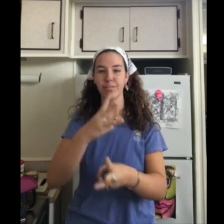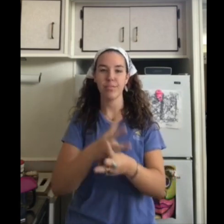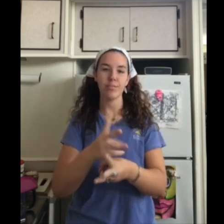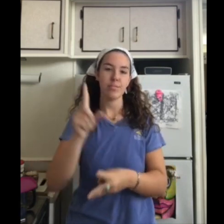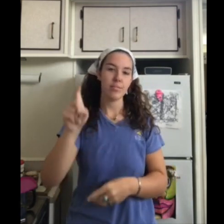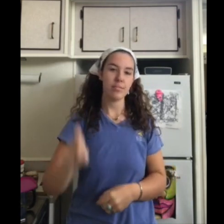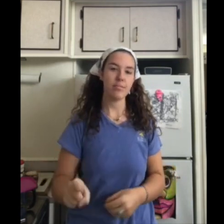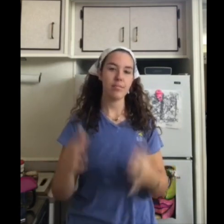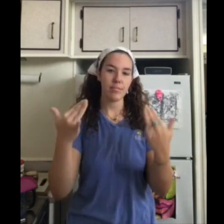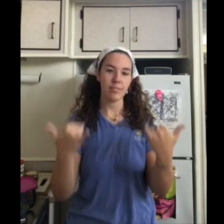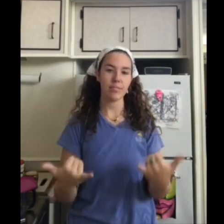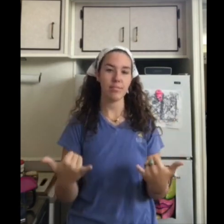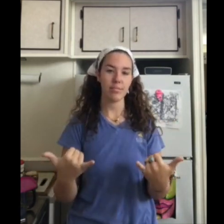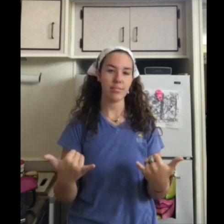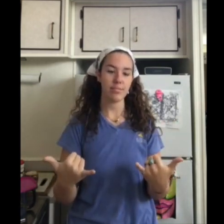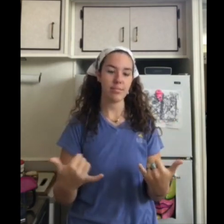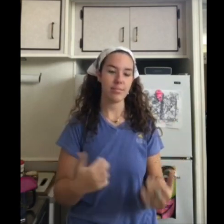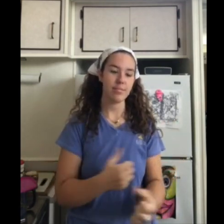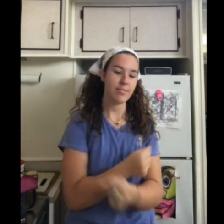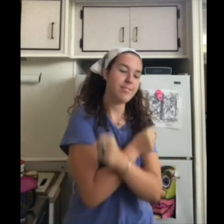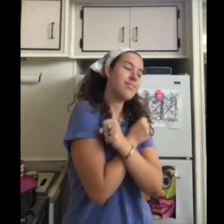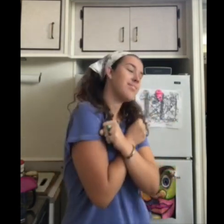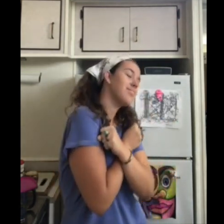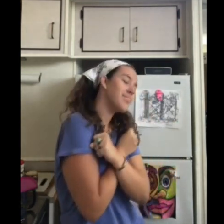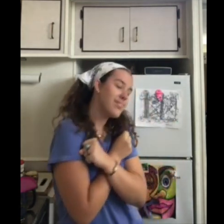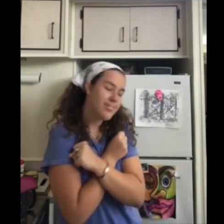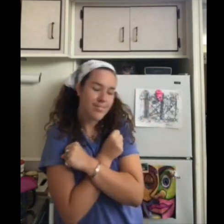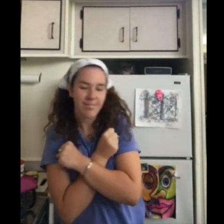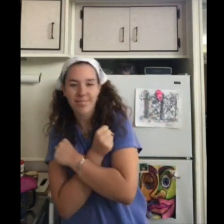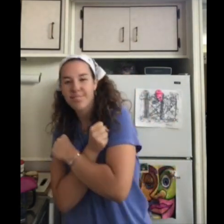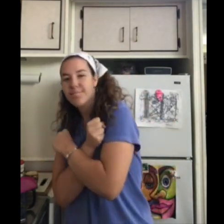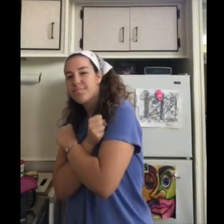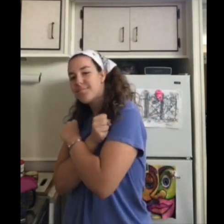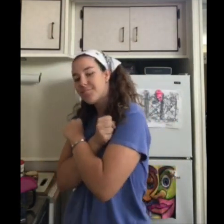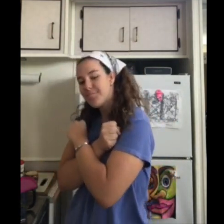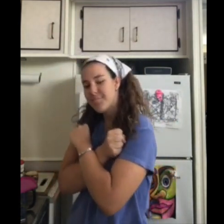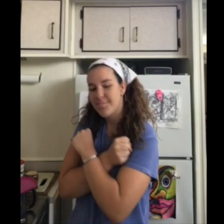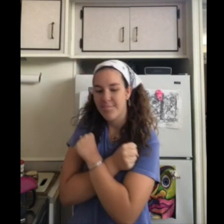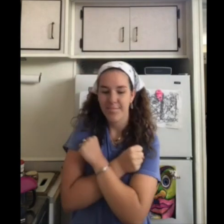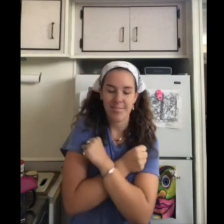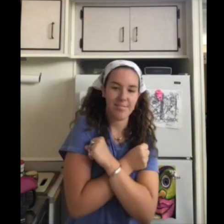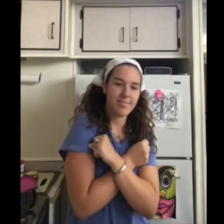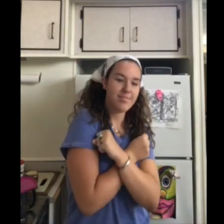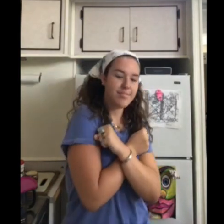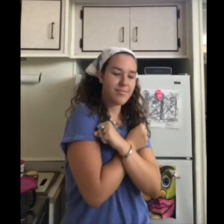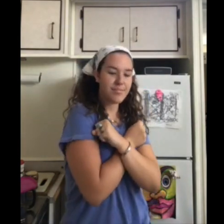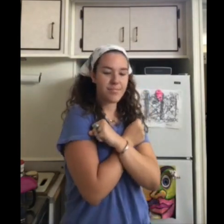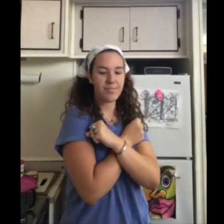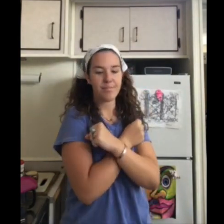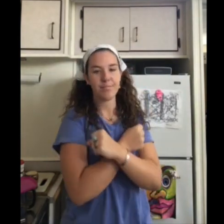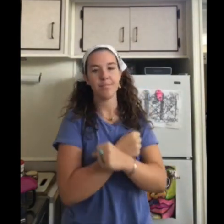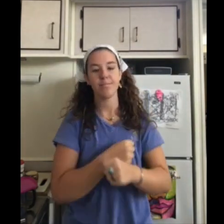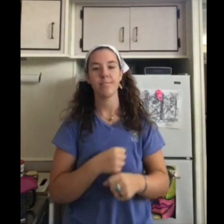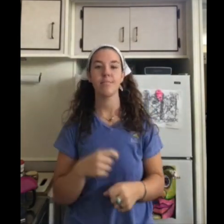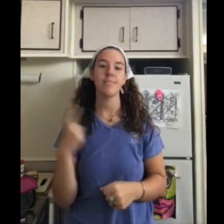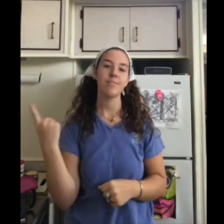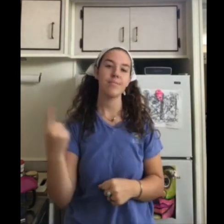What the world needs now is love, sweet love, sweet. It's the only